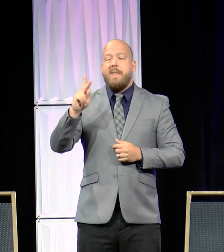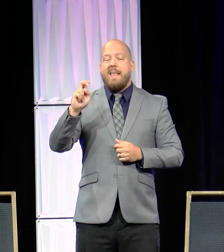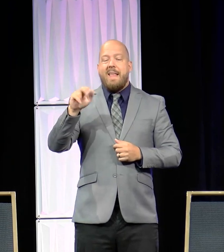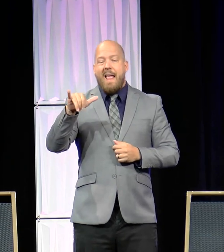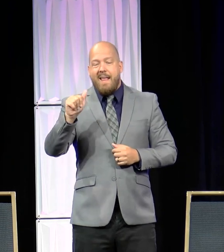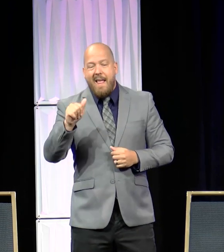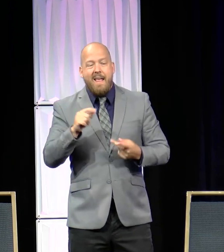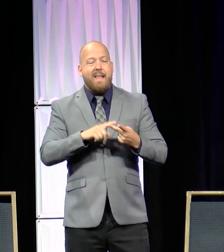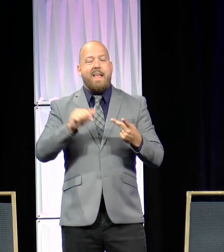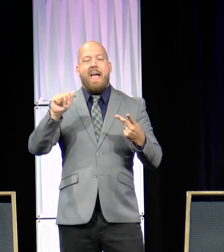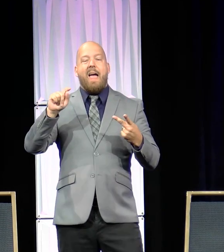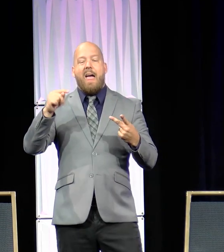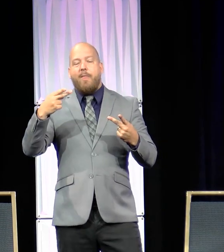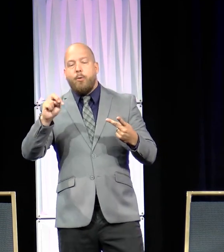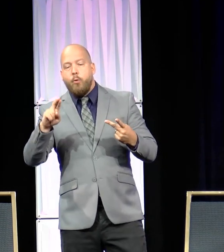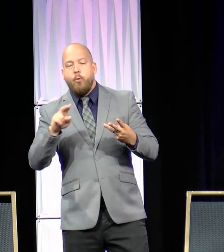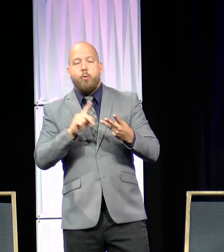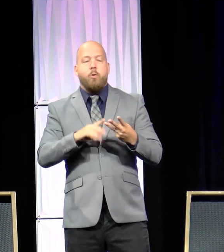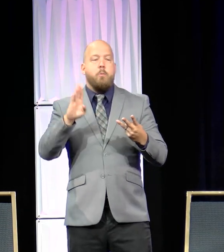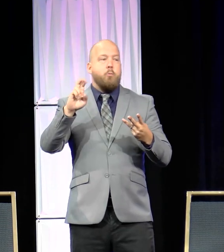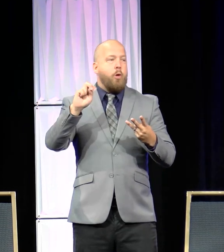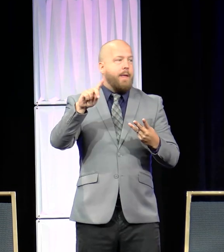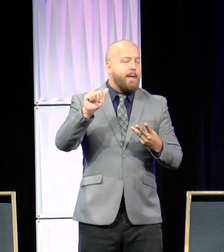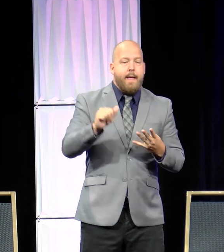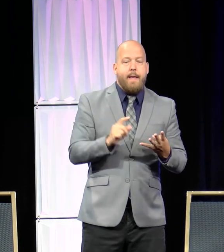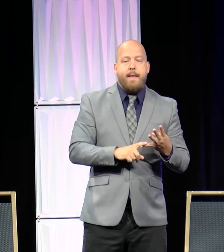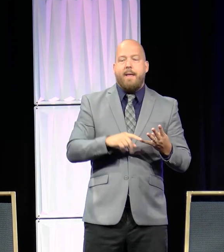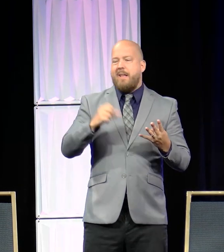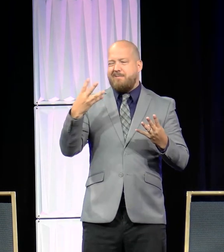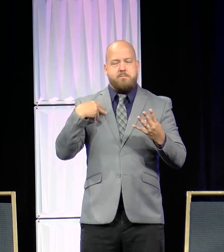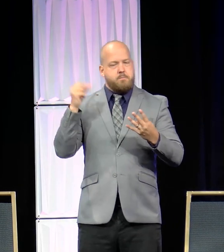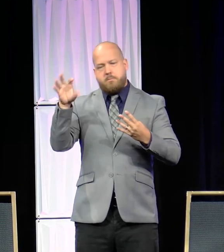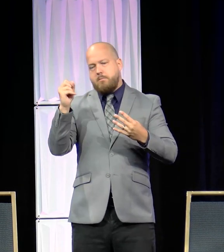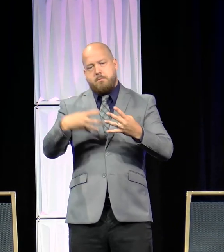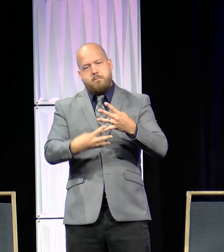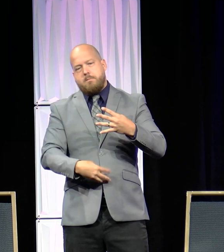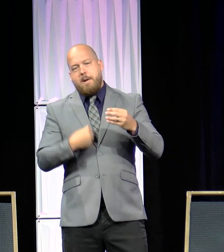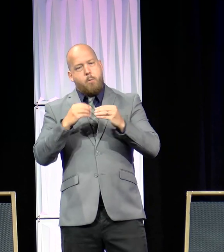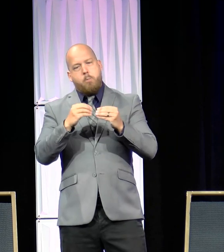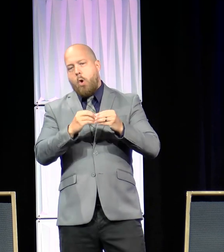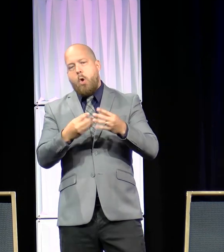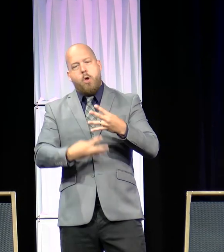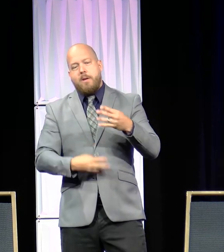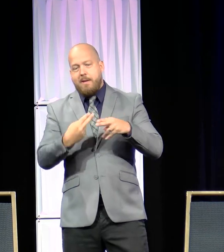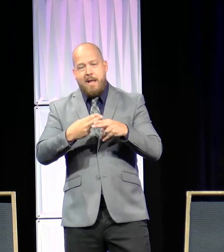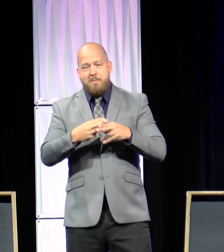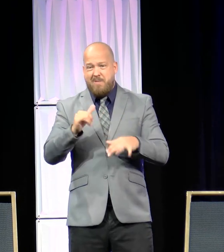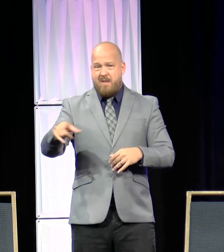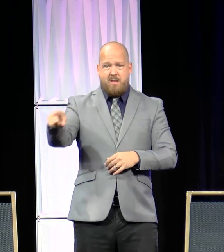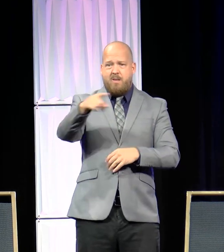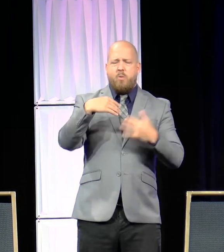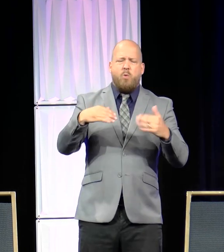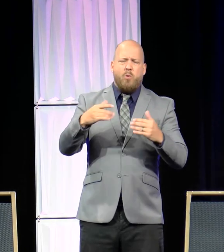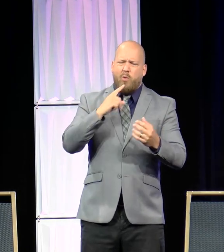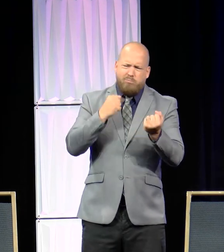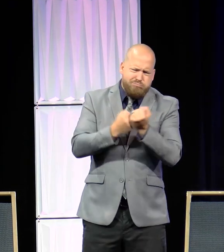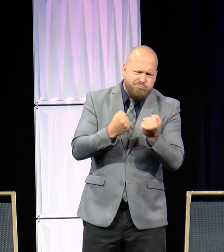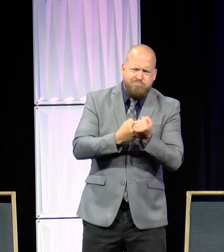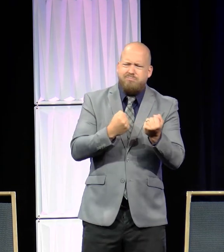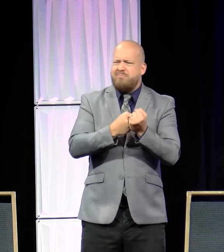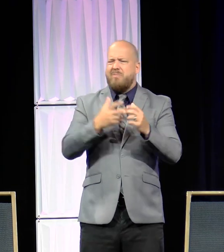Lena Warbe-Botella, who's been with me for 15 years at A Call to Men, right by my side, making this thing